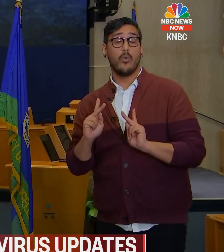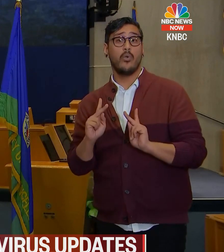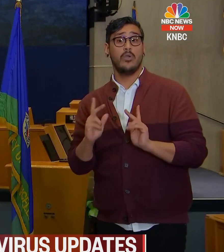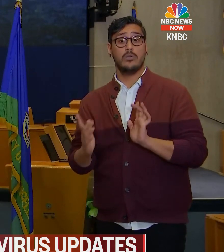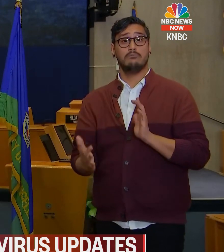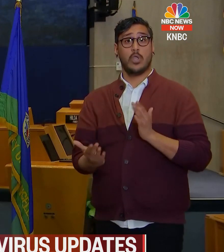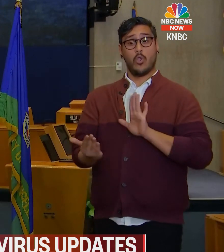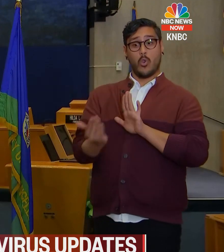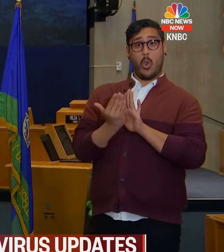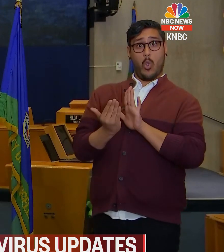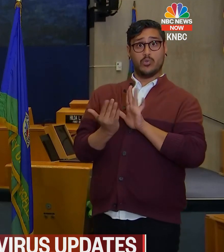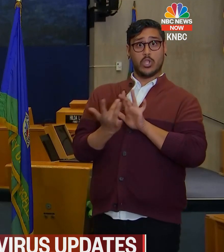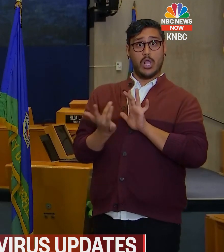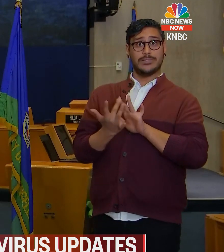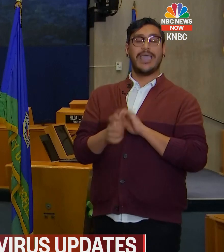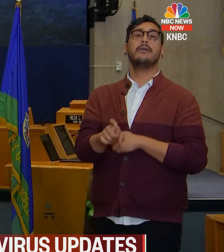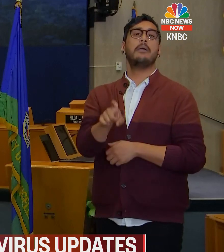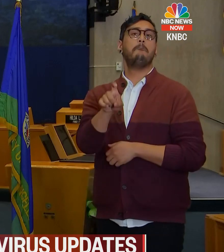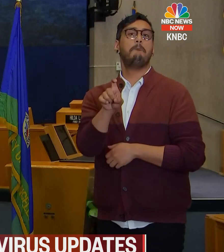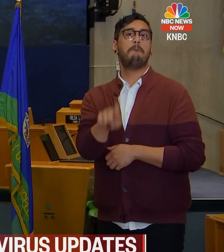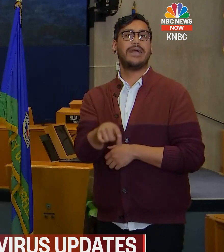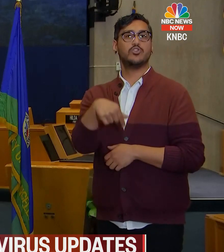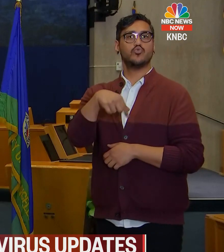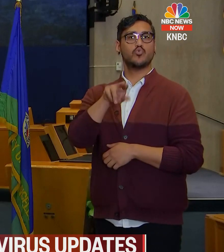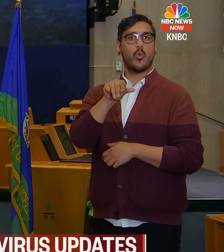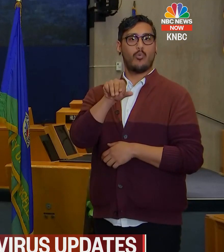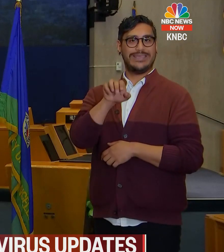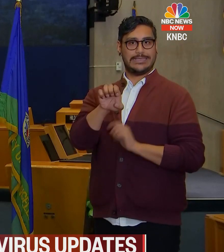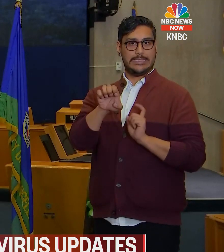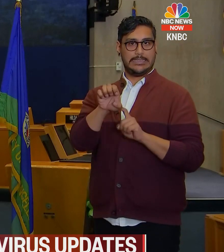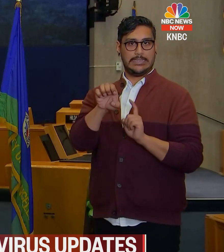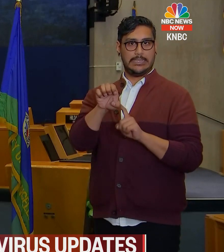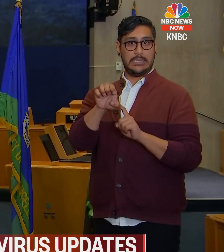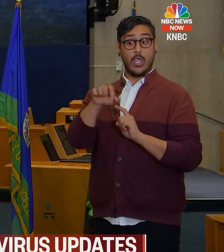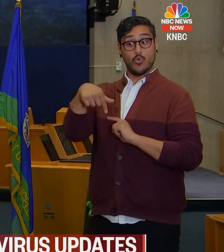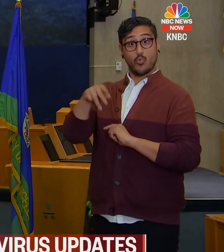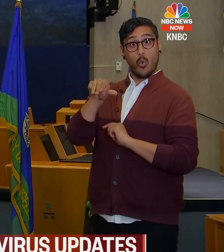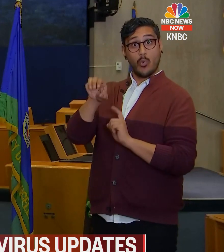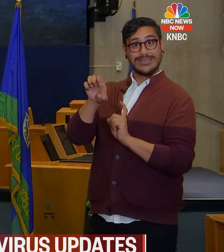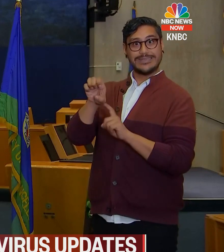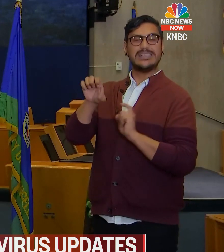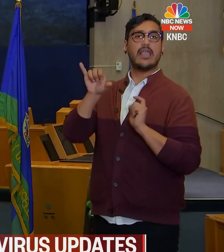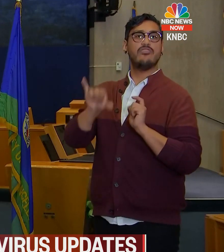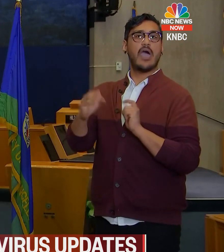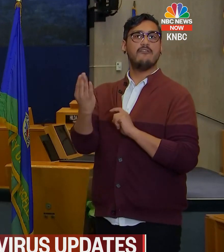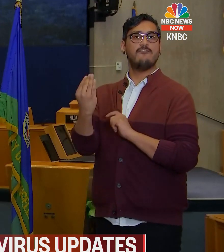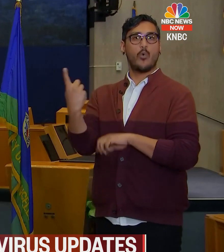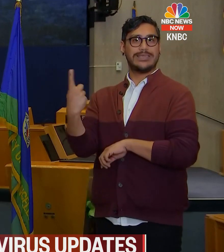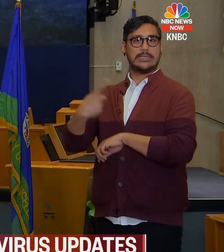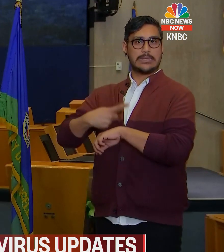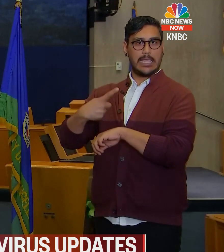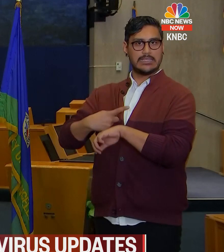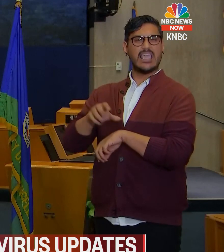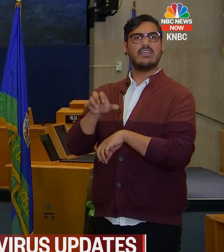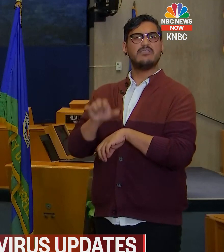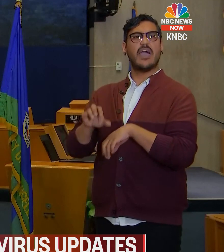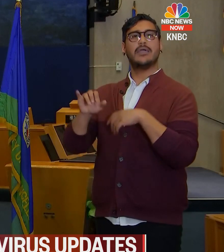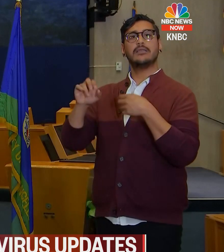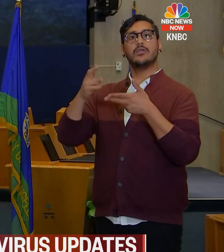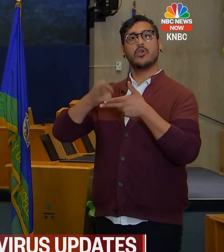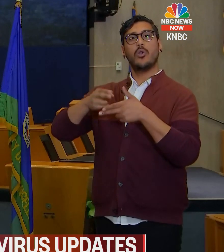need to quarantine themselves. And quarantine lasts for 14 days. This is the incubation period